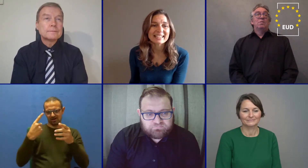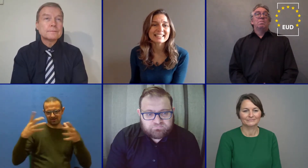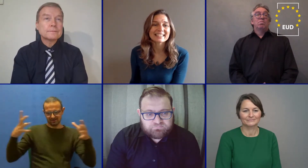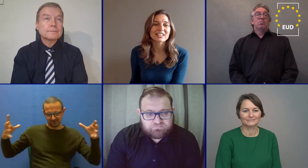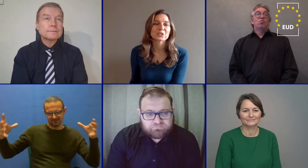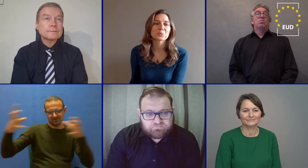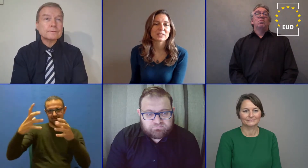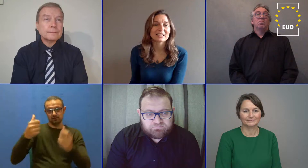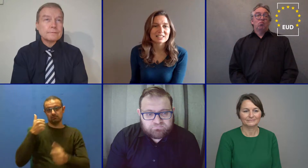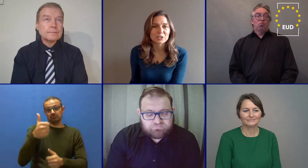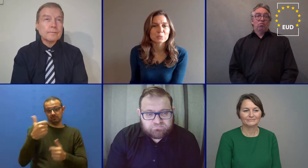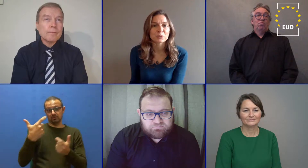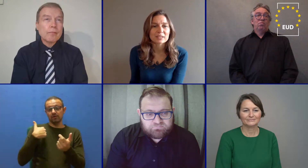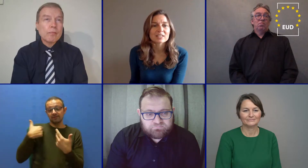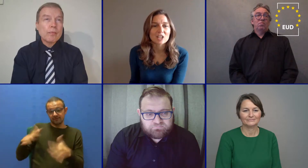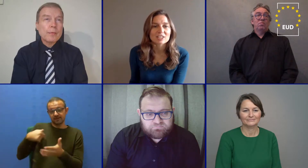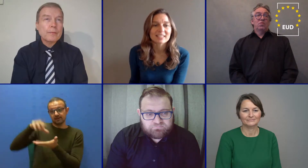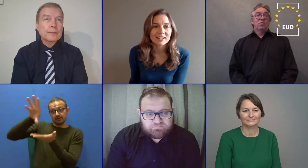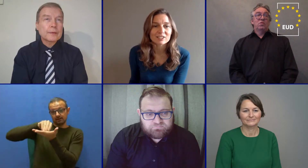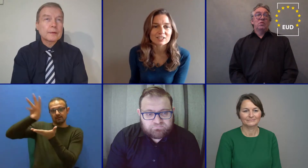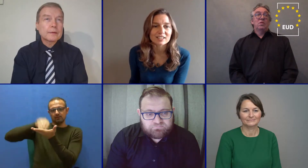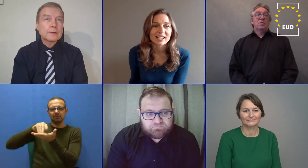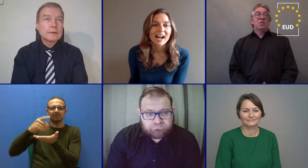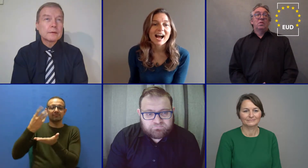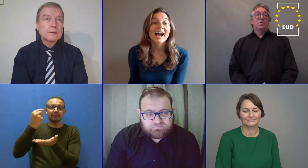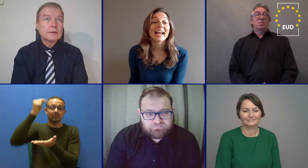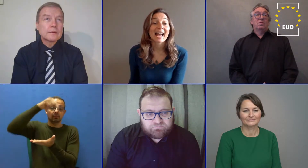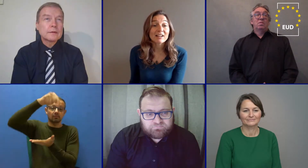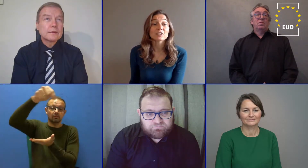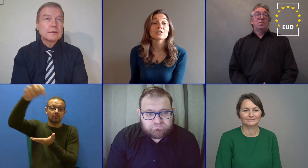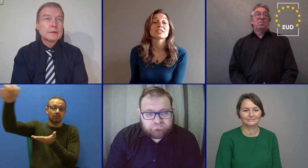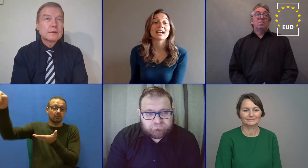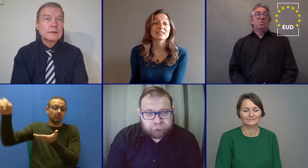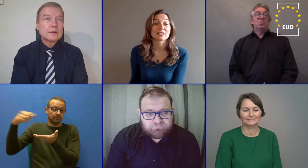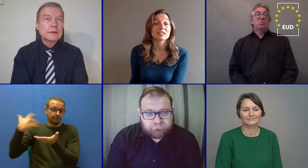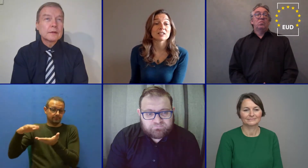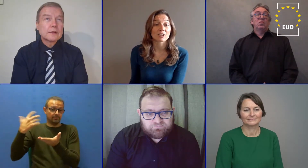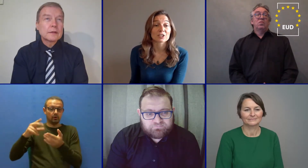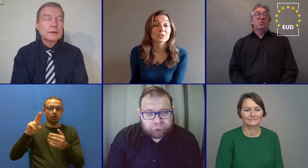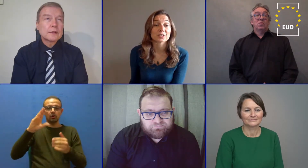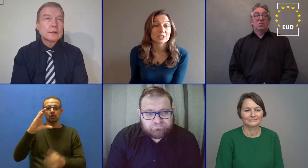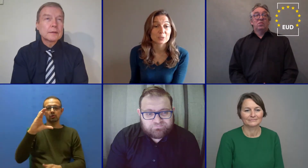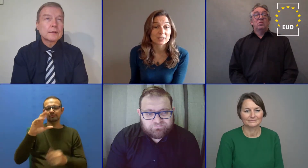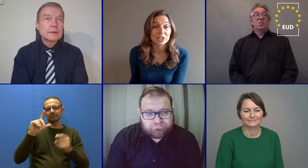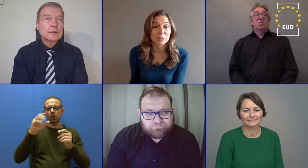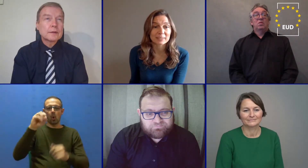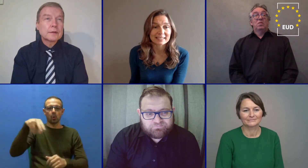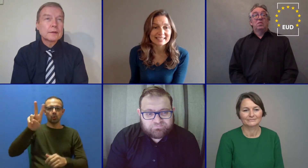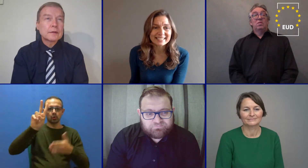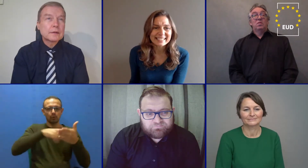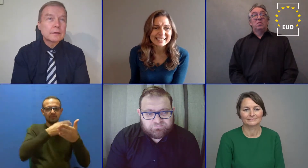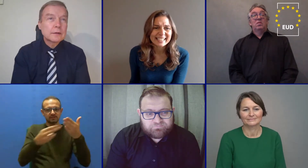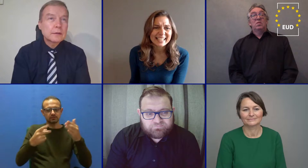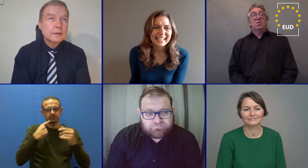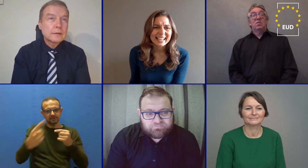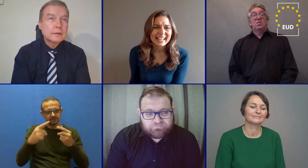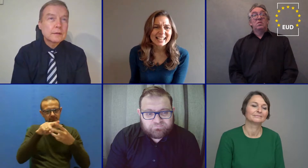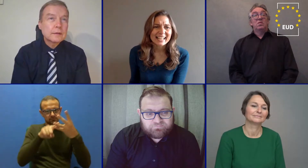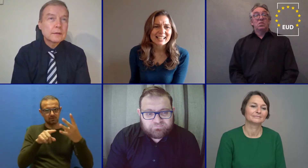think that we need to bring these all together. I have looked at the articles in UNCRPD,